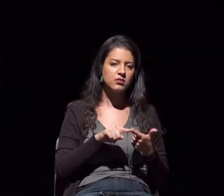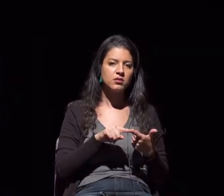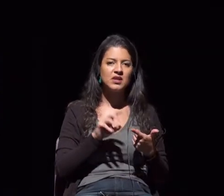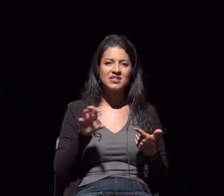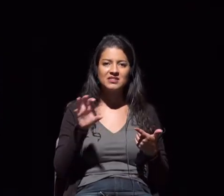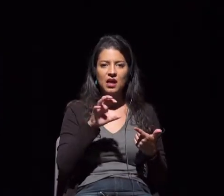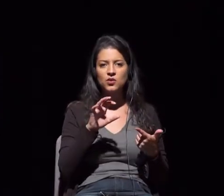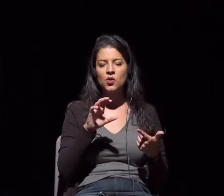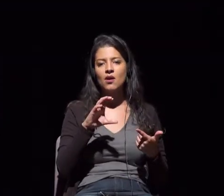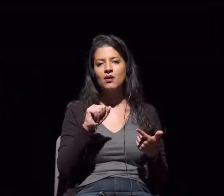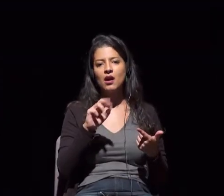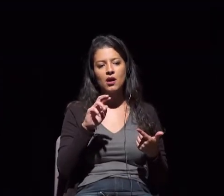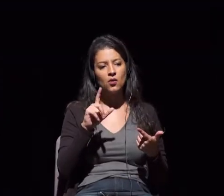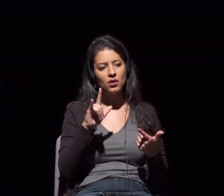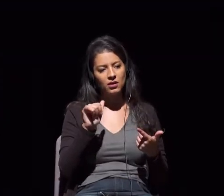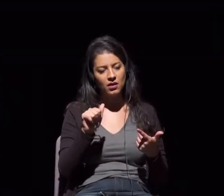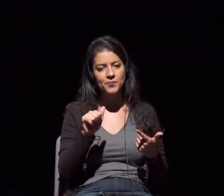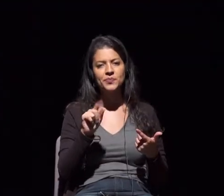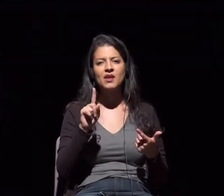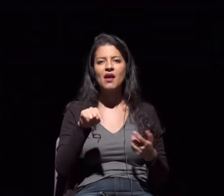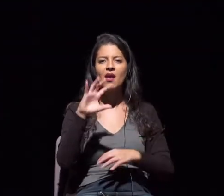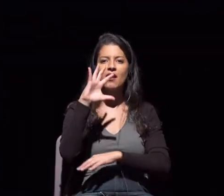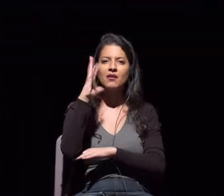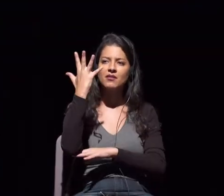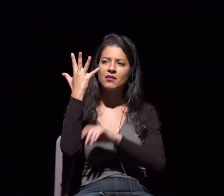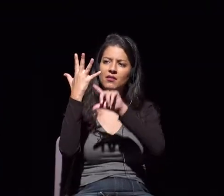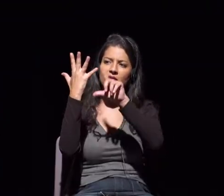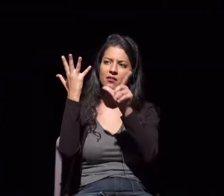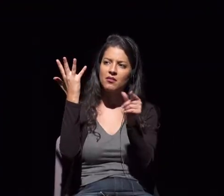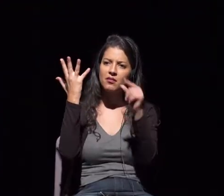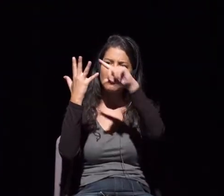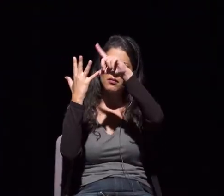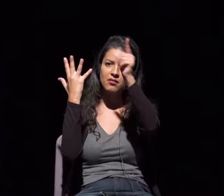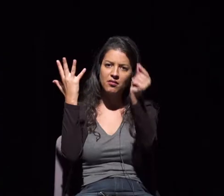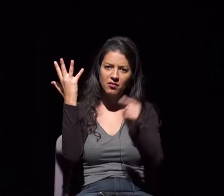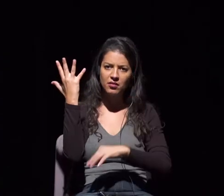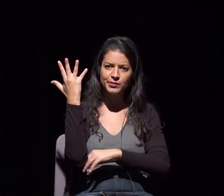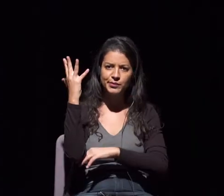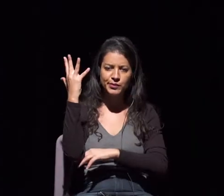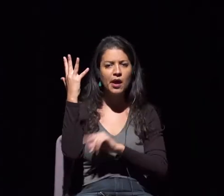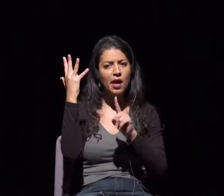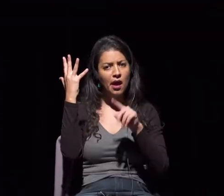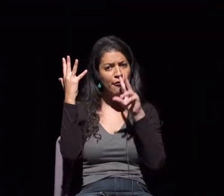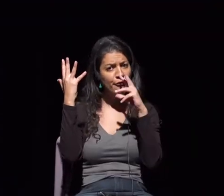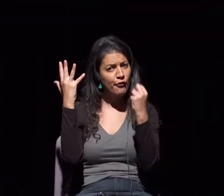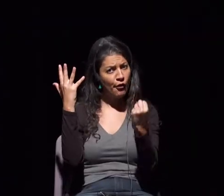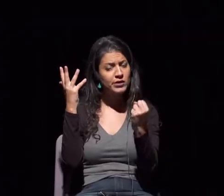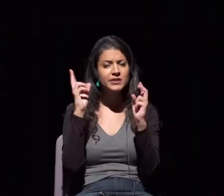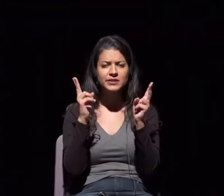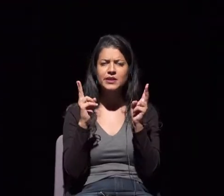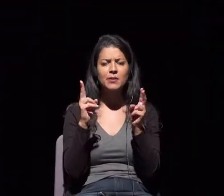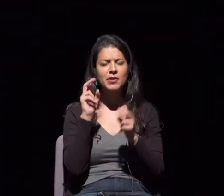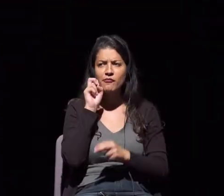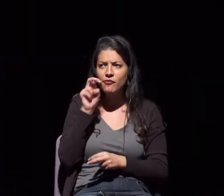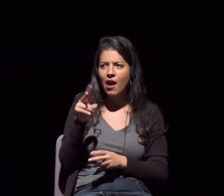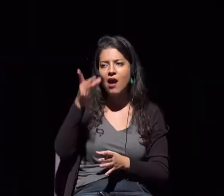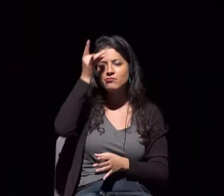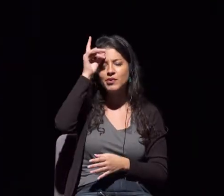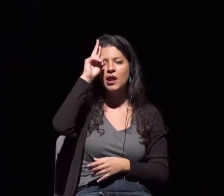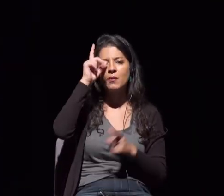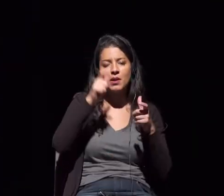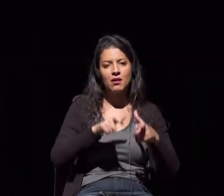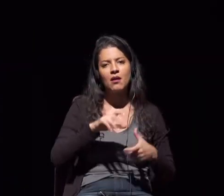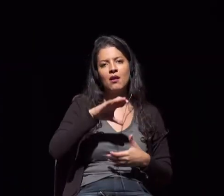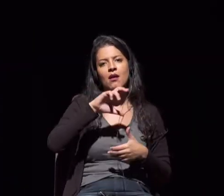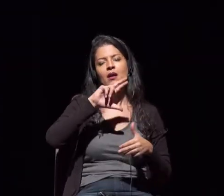you know, is something that gets always associated with the Caribbean and maybe in some parts of Brazil. But actually, this in the